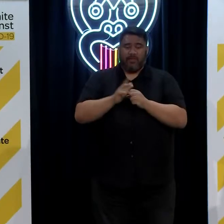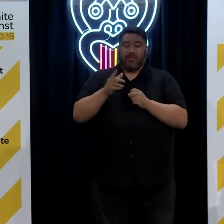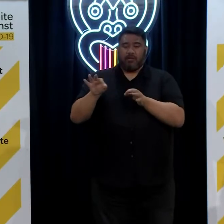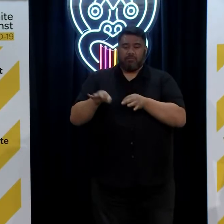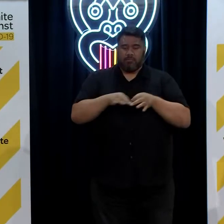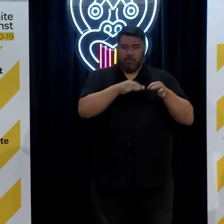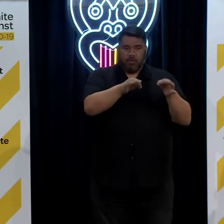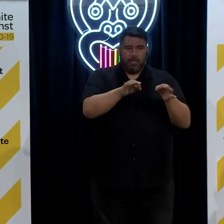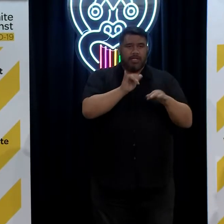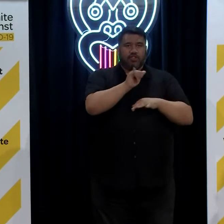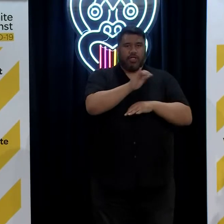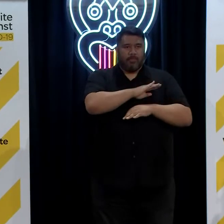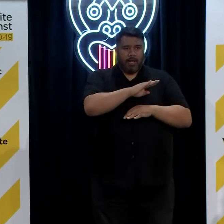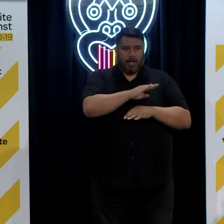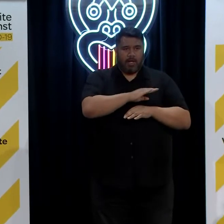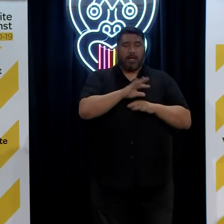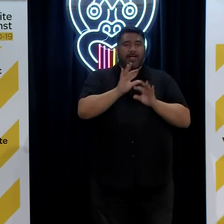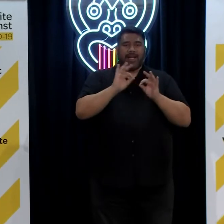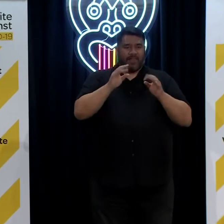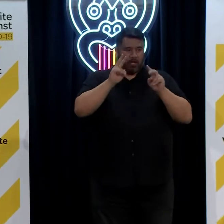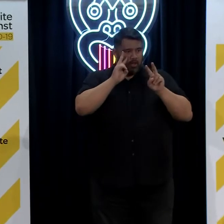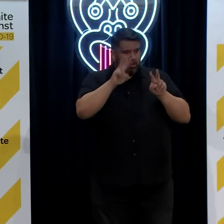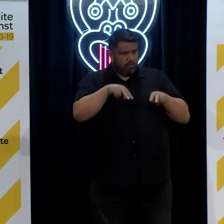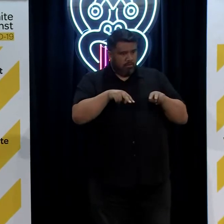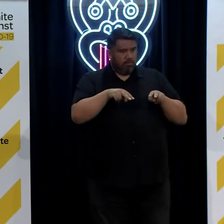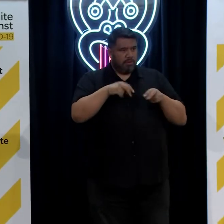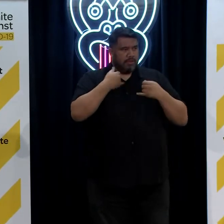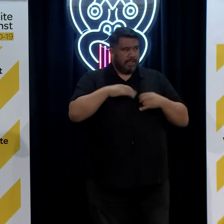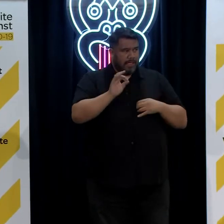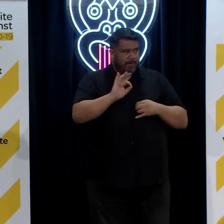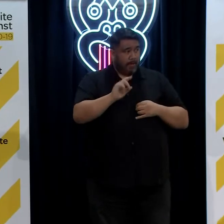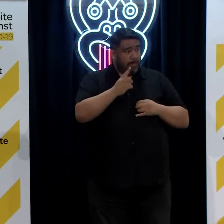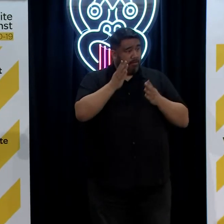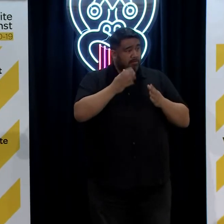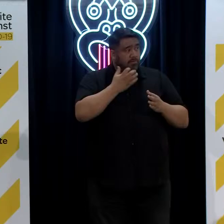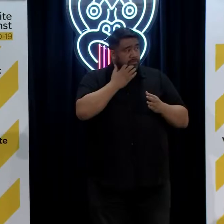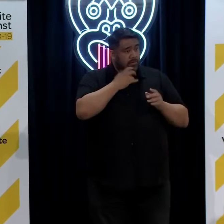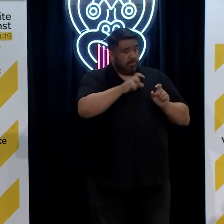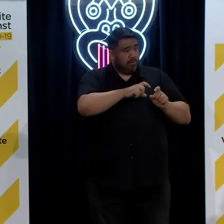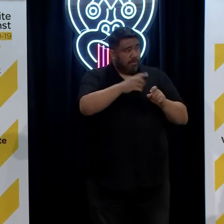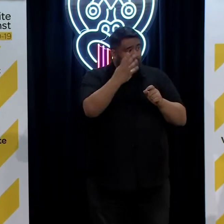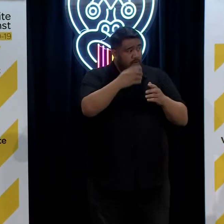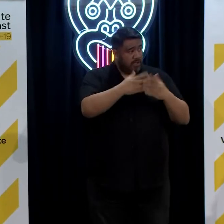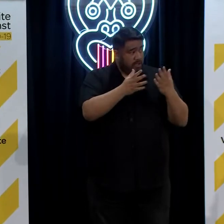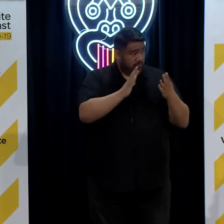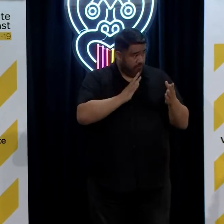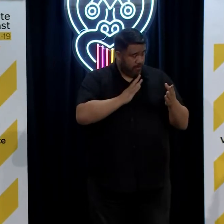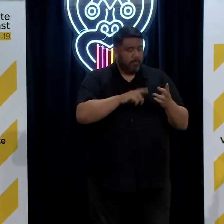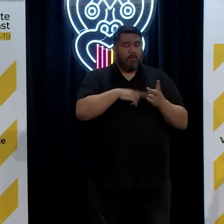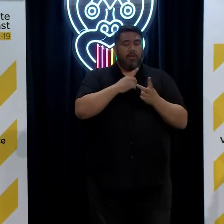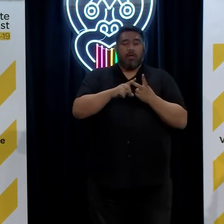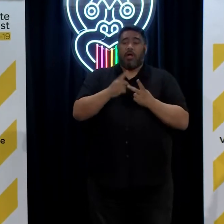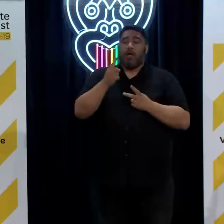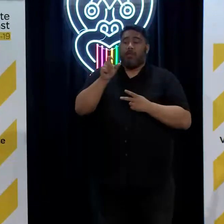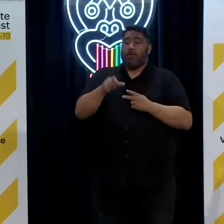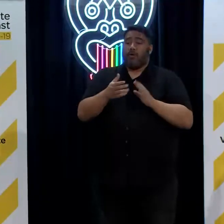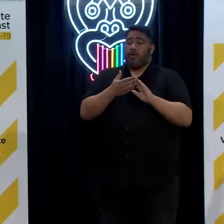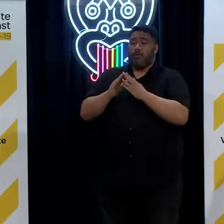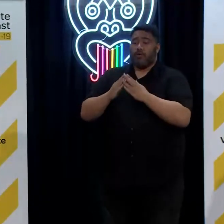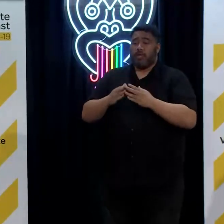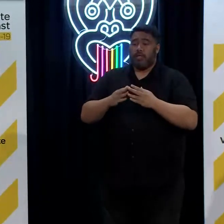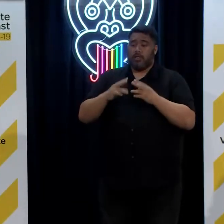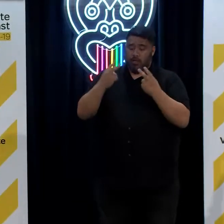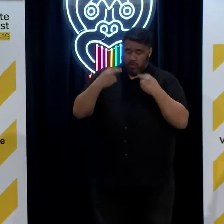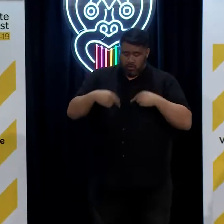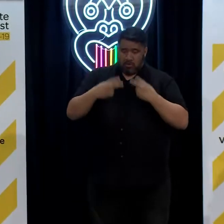are asymptomatic the entire time, they have to stay there for 14 days. If someone in the community tests positive, they are asymptomatic the entire time,